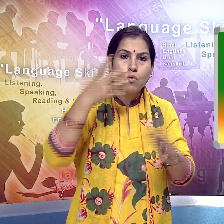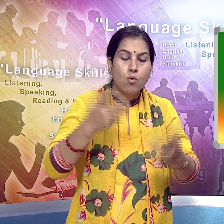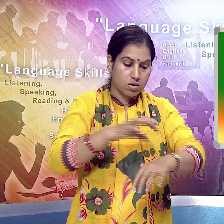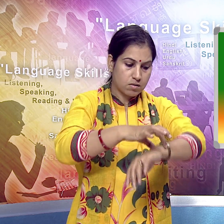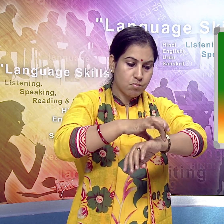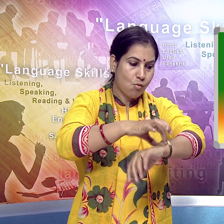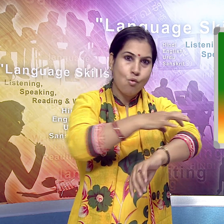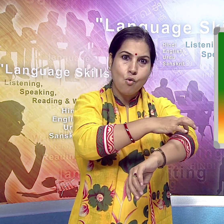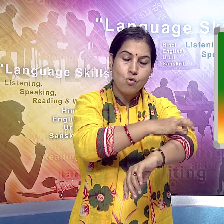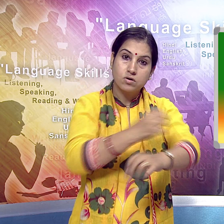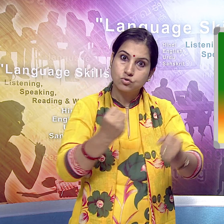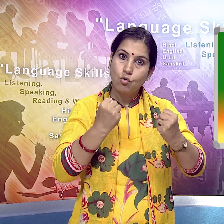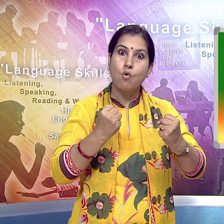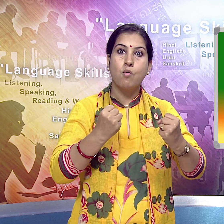bones and teeth.